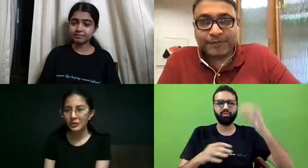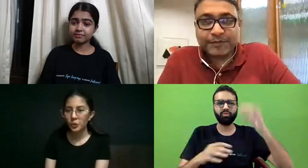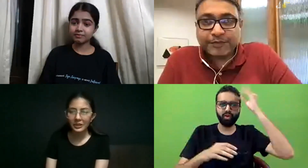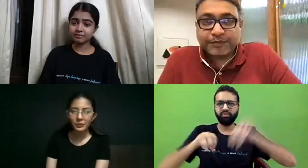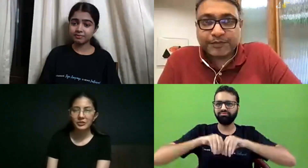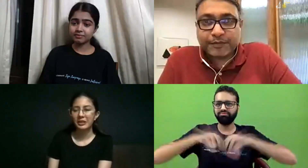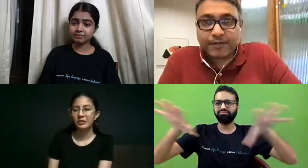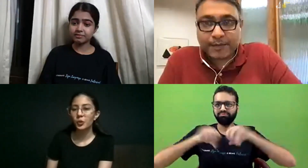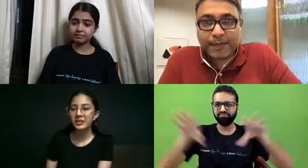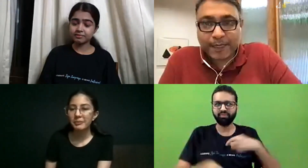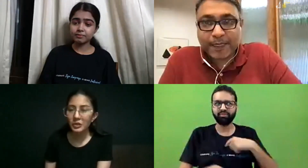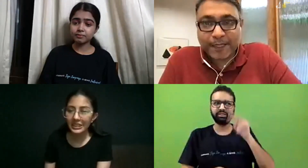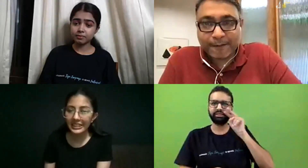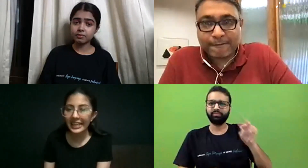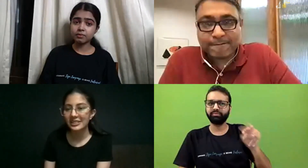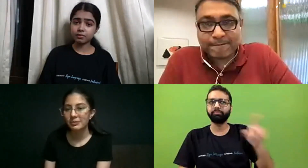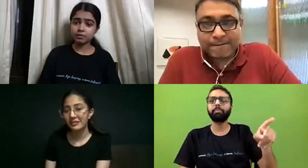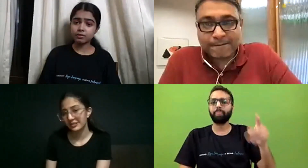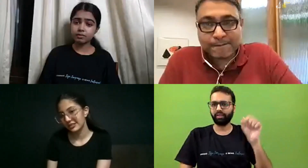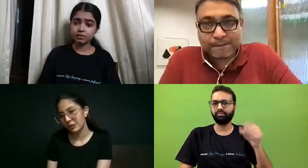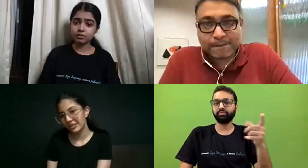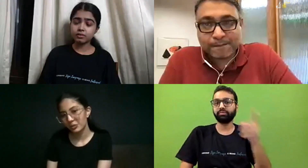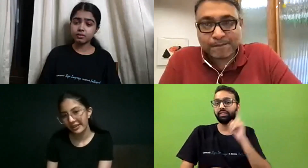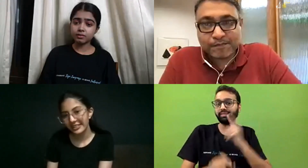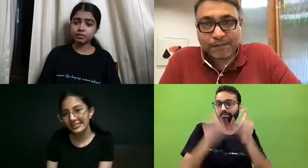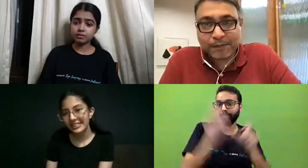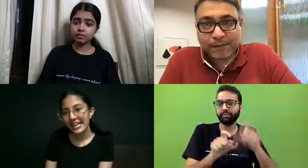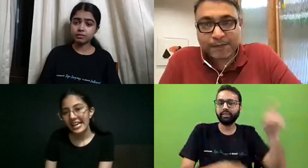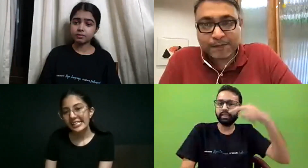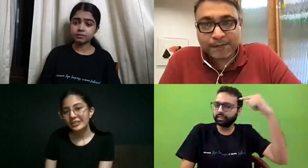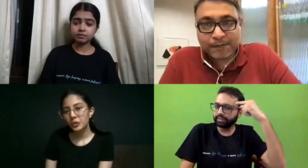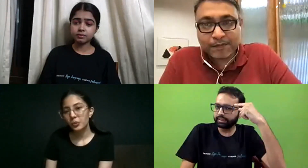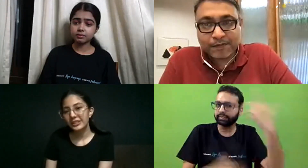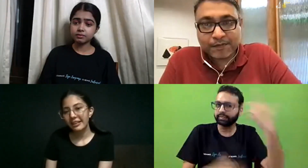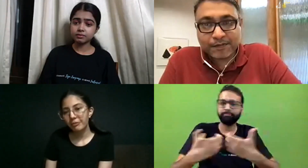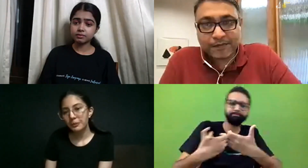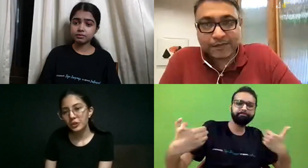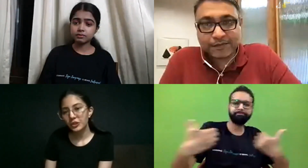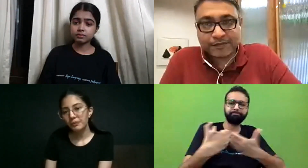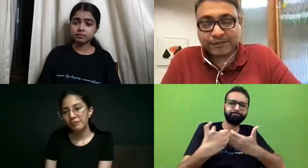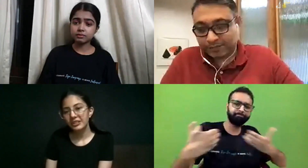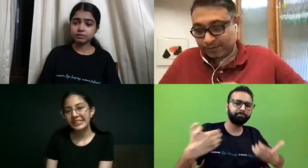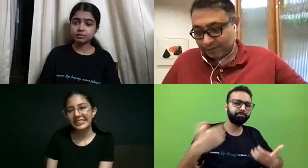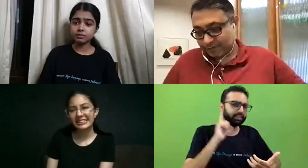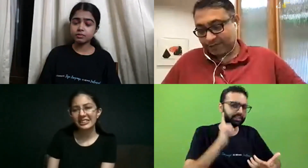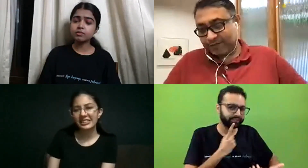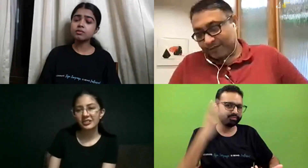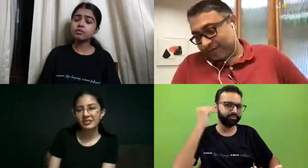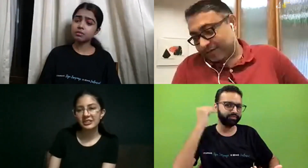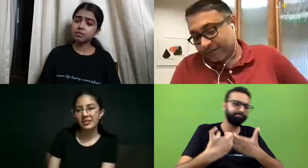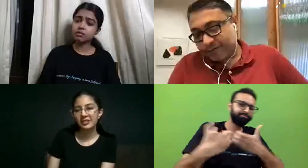that we're doing with respect to the whole community and spreading awareness. So with deaf people, they're thinking